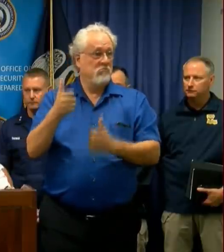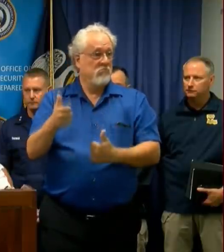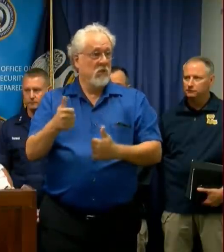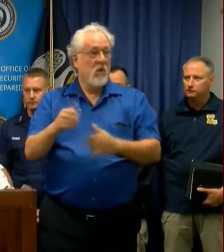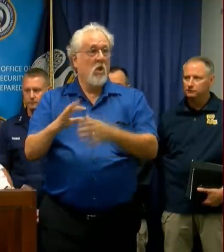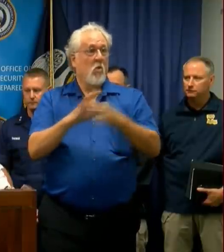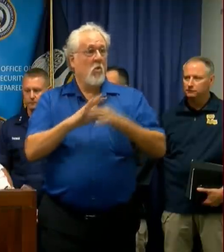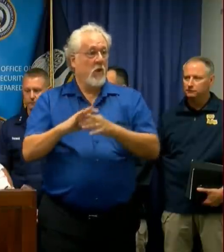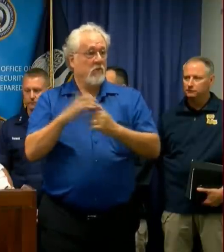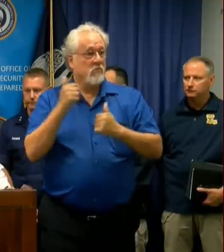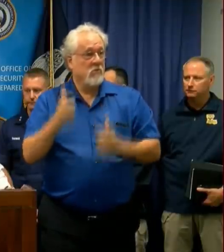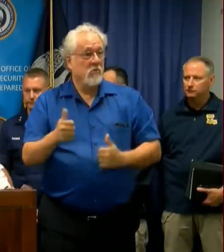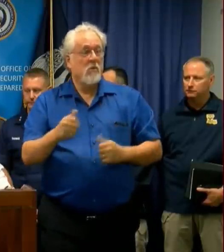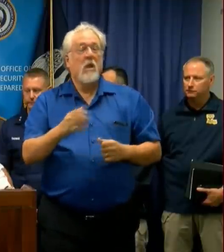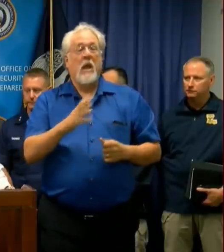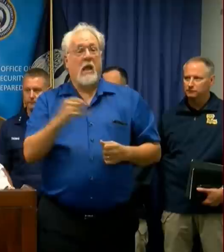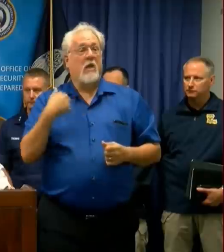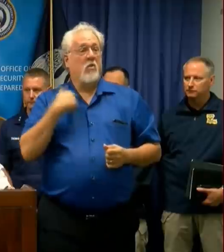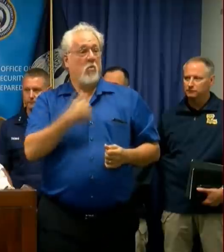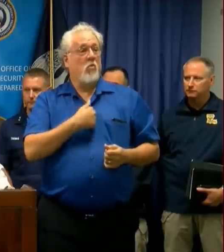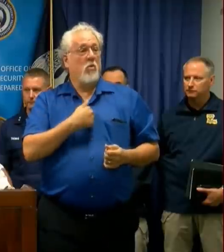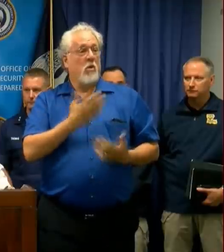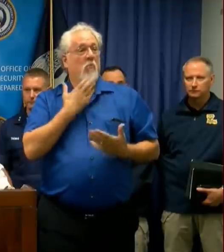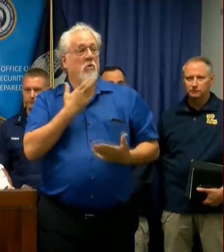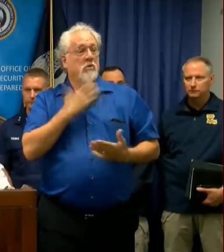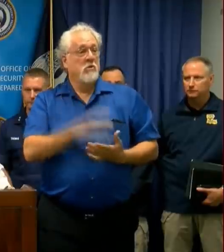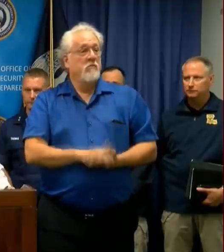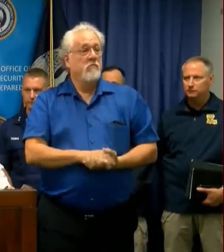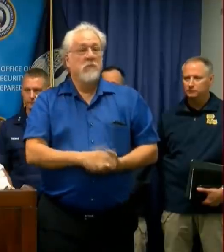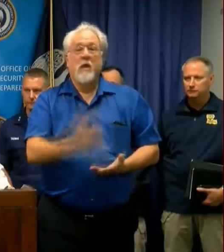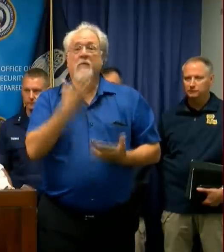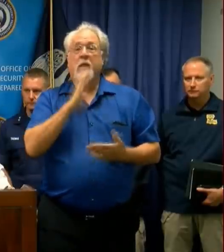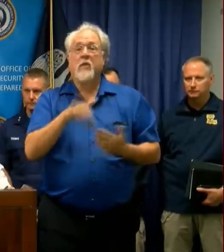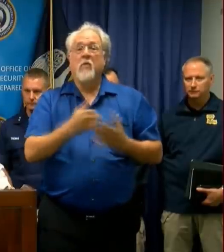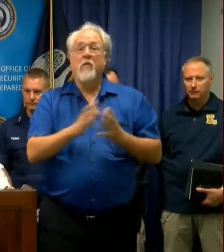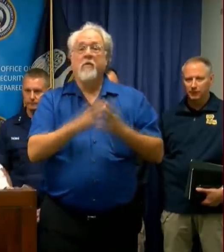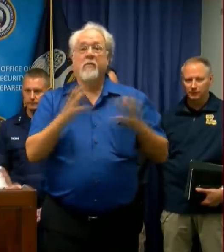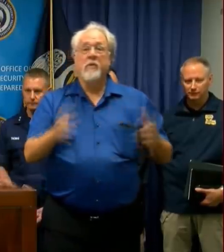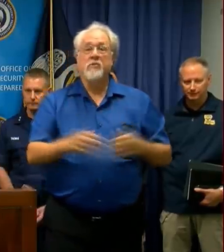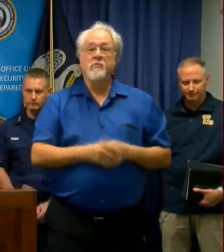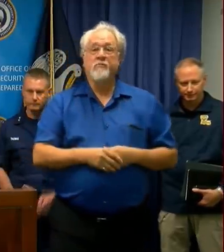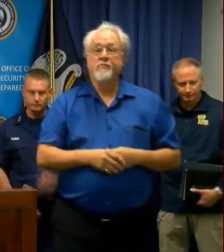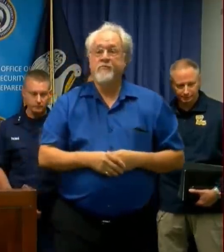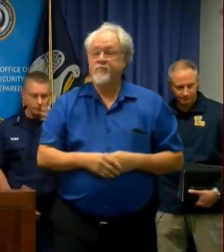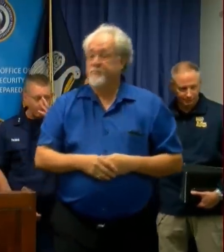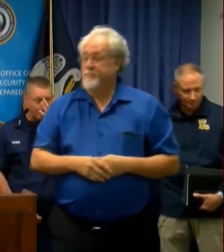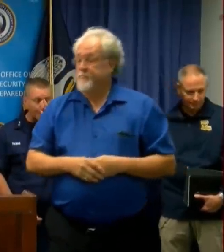good, the coordination is good, and we're very appreciative. Thank you all very much.